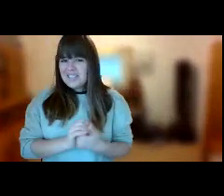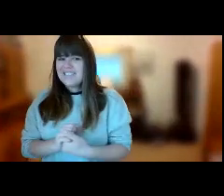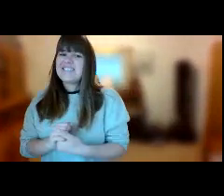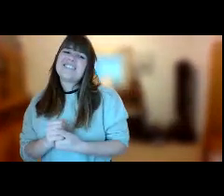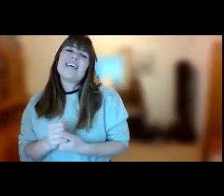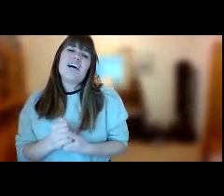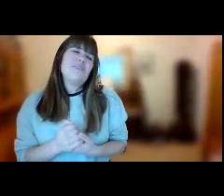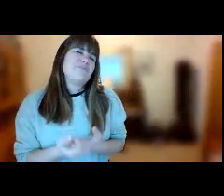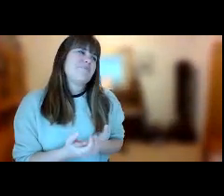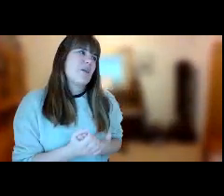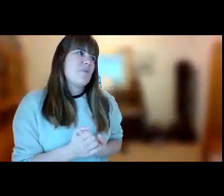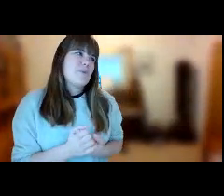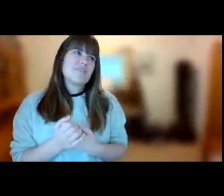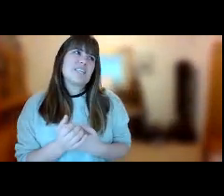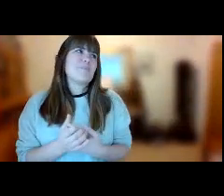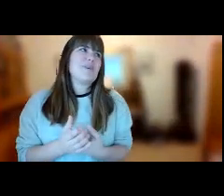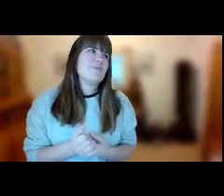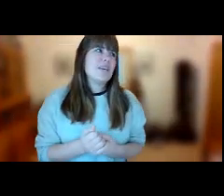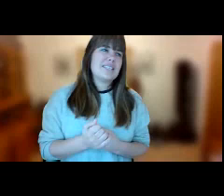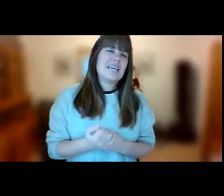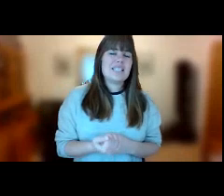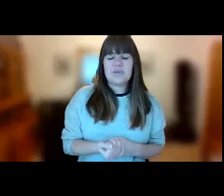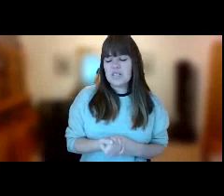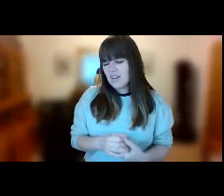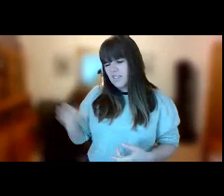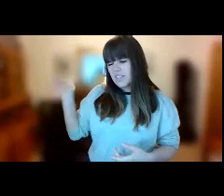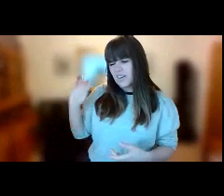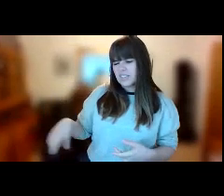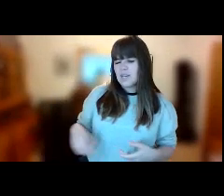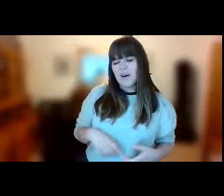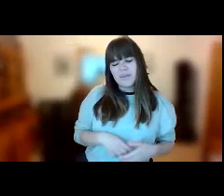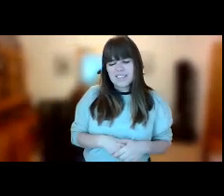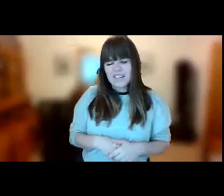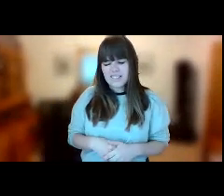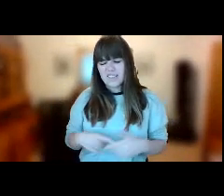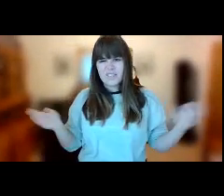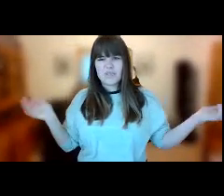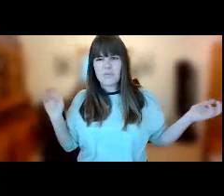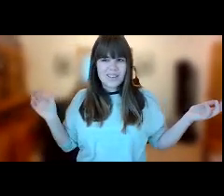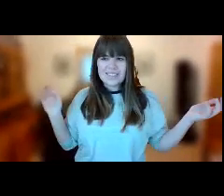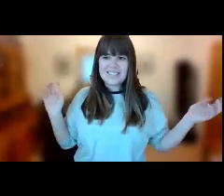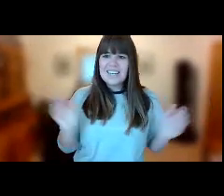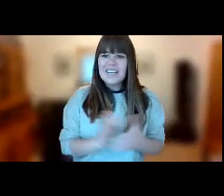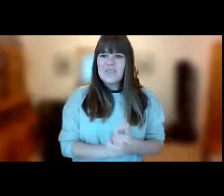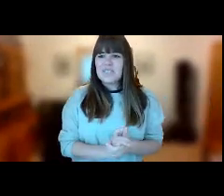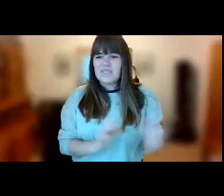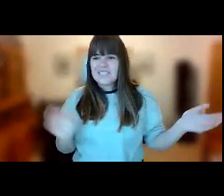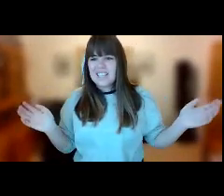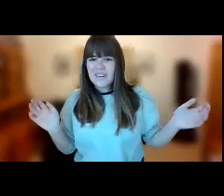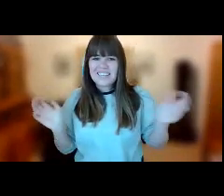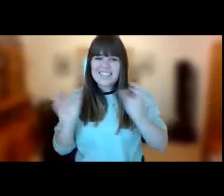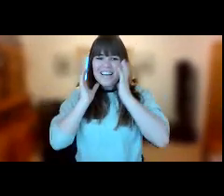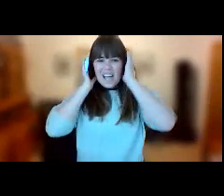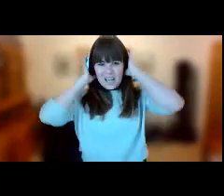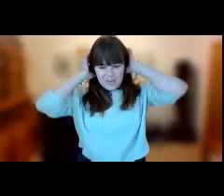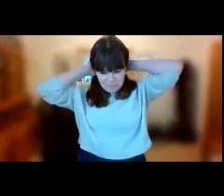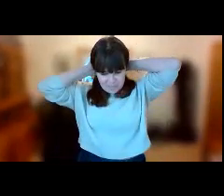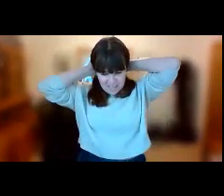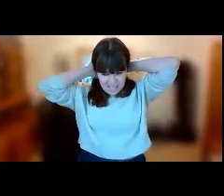Challenges and resistance. We often get people say to us, "Oh, it's so hard to keep up nowadays. I don't know, it's just words. What difference can that